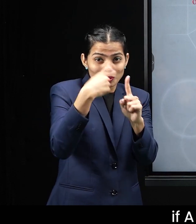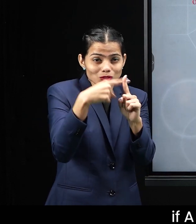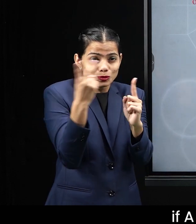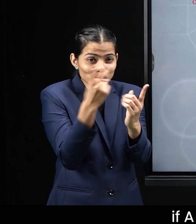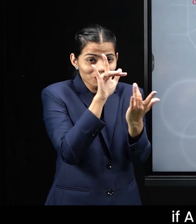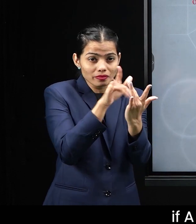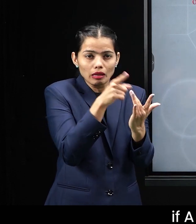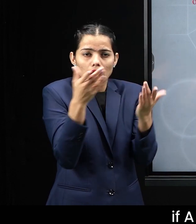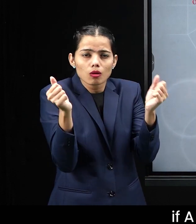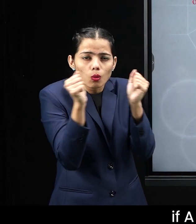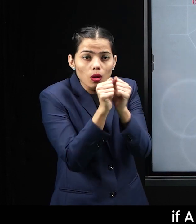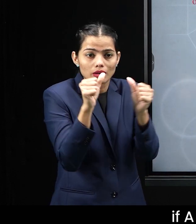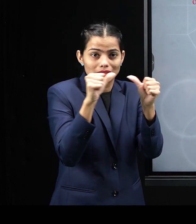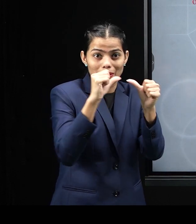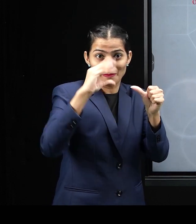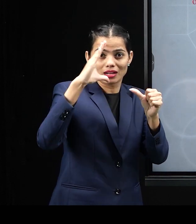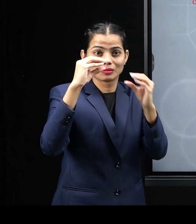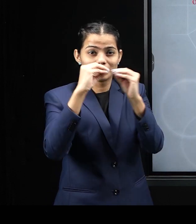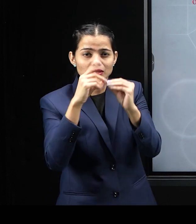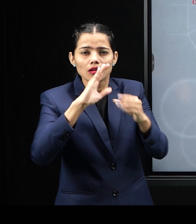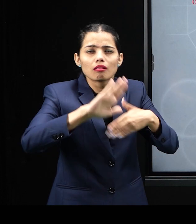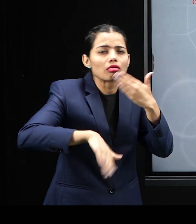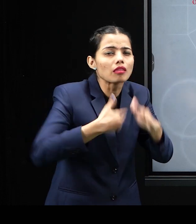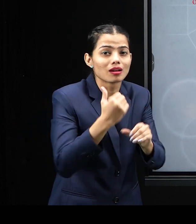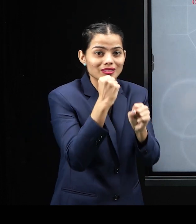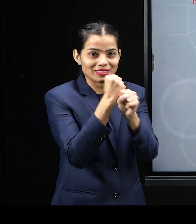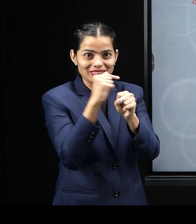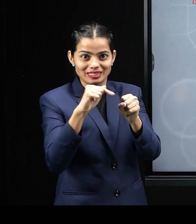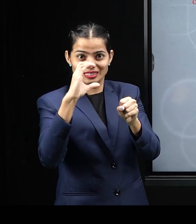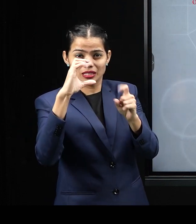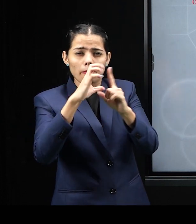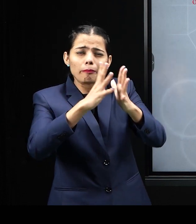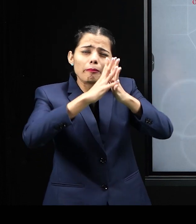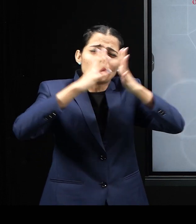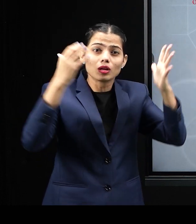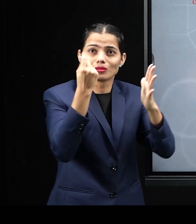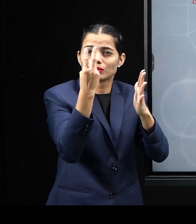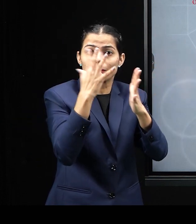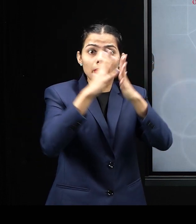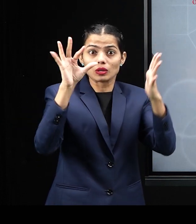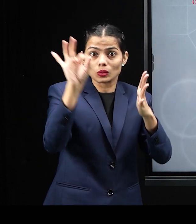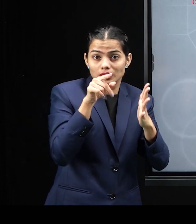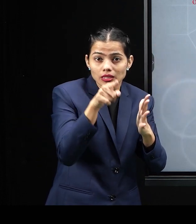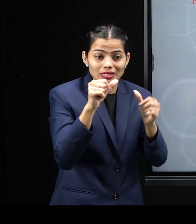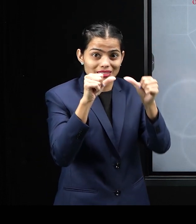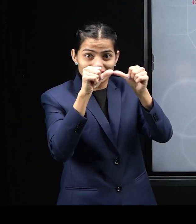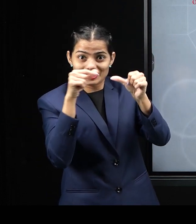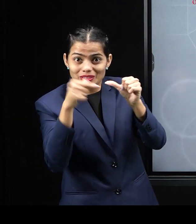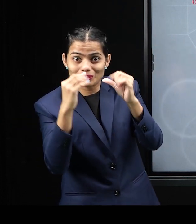two positive integers with A greater than B, then GCD of A and B is equal